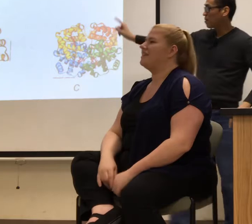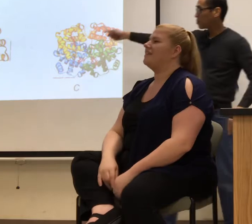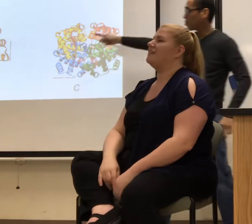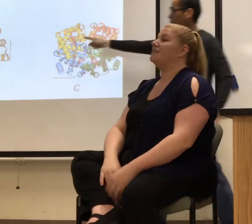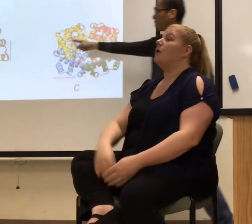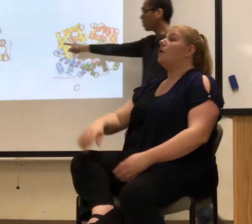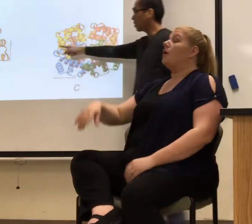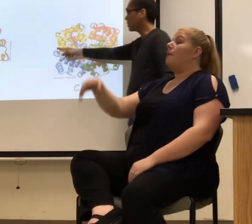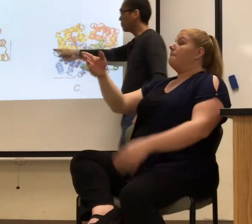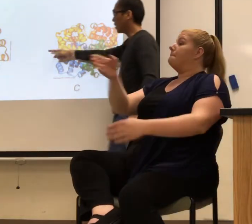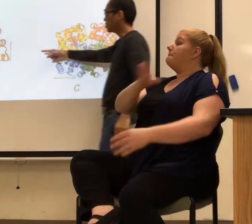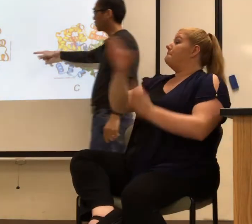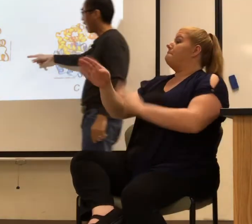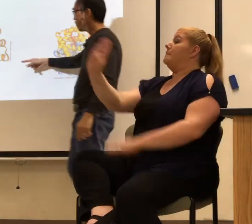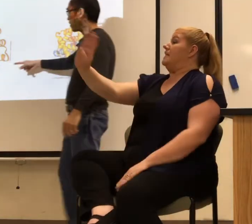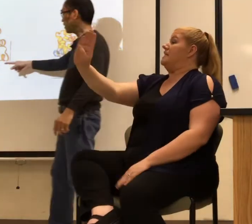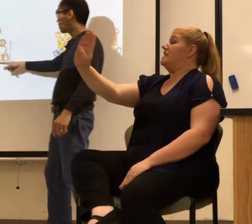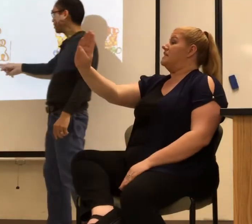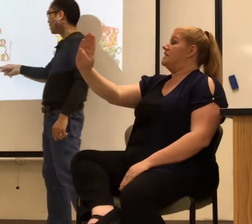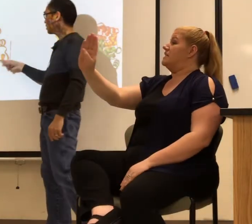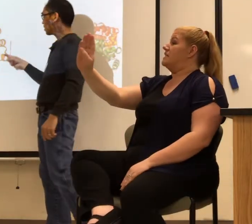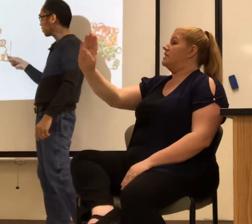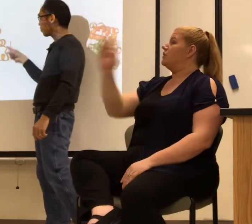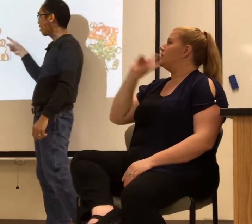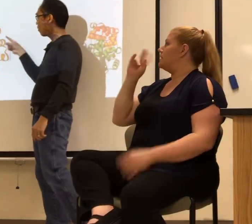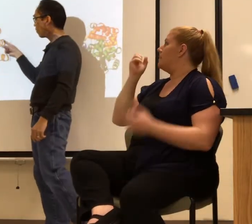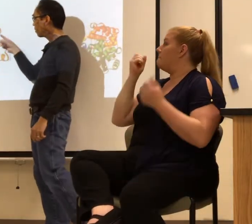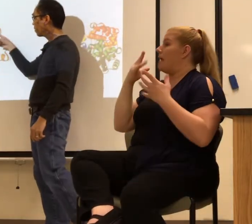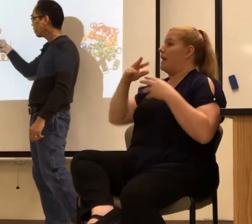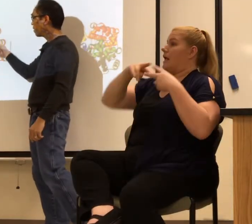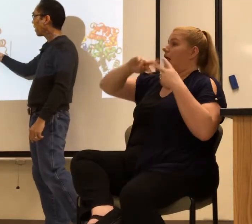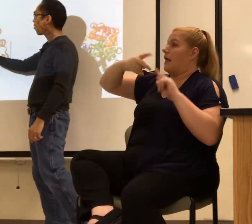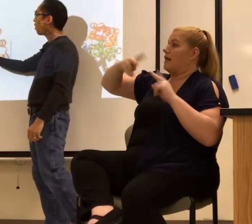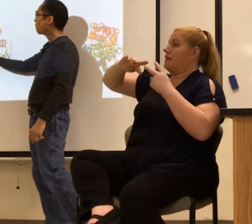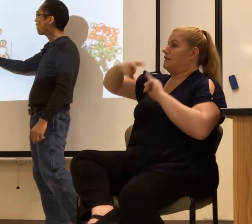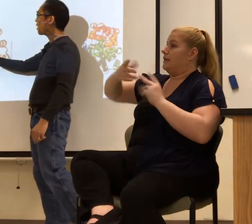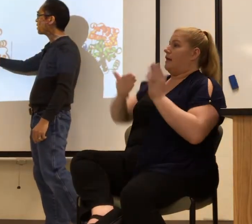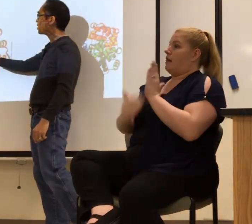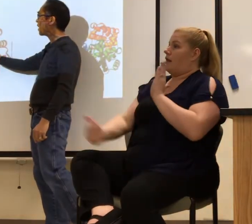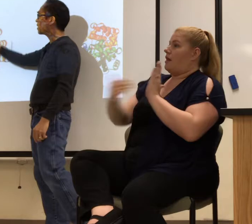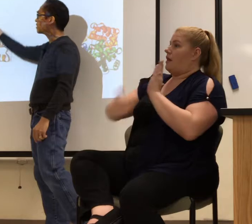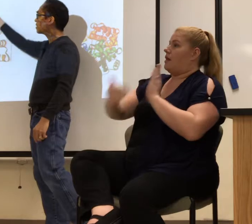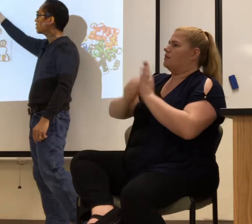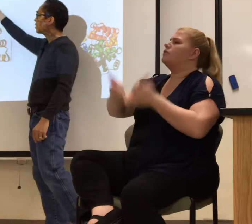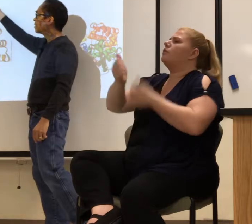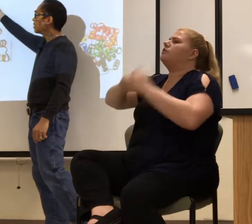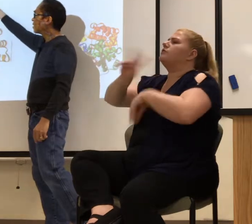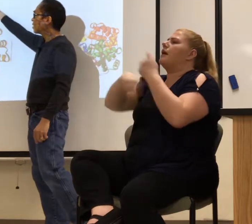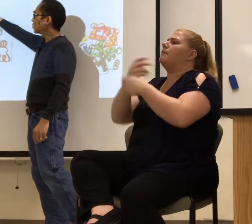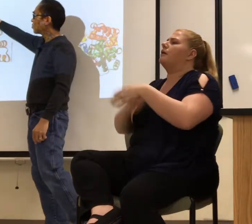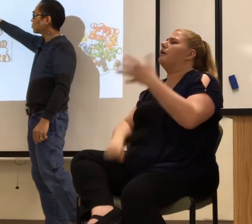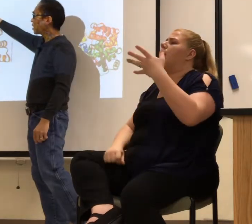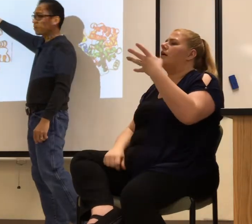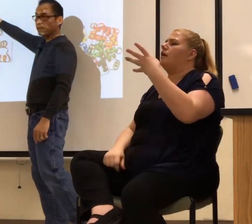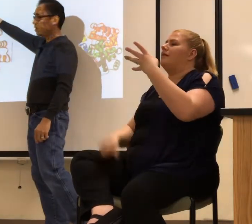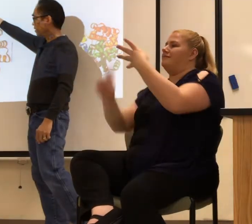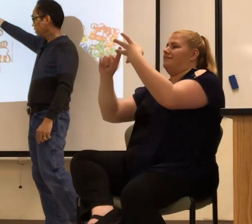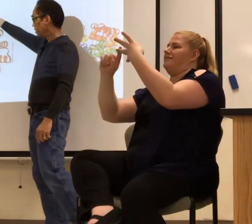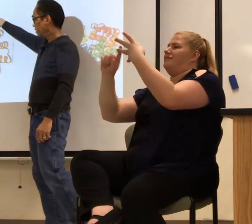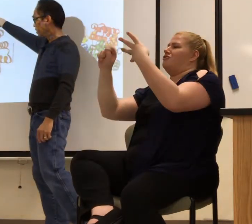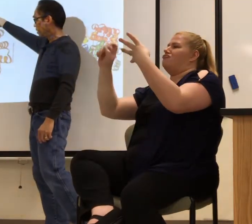B, shown here, is a bunch of alpha helices in a row. That qualifies as